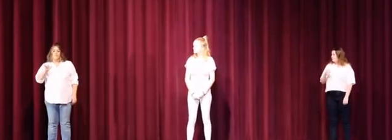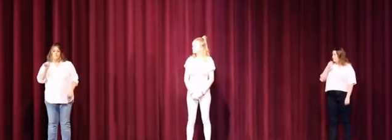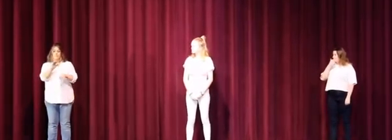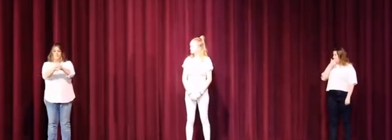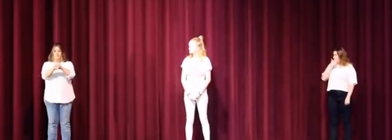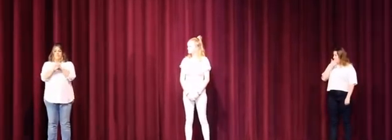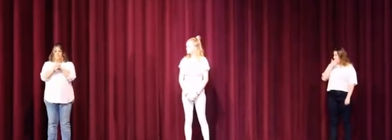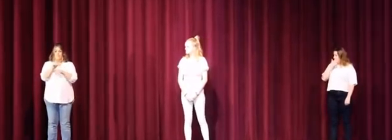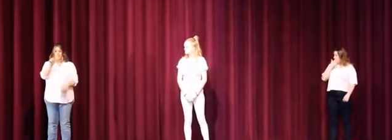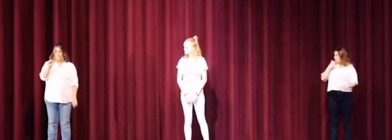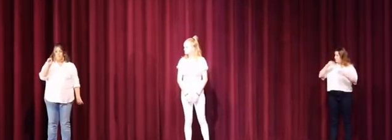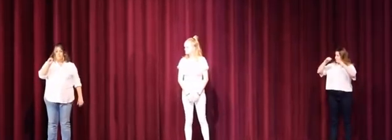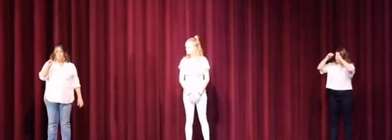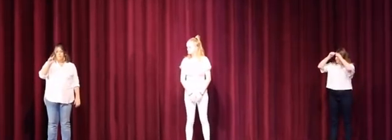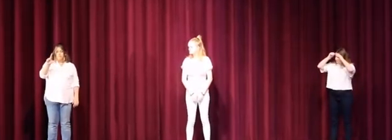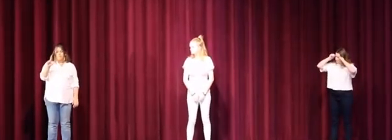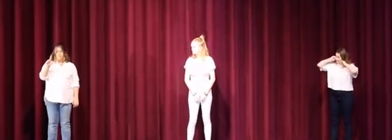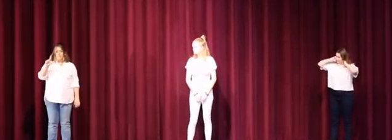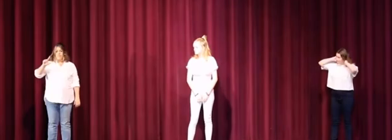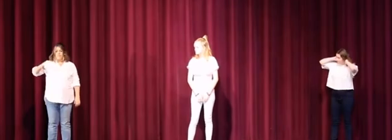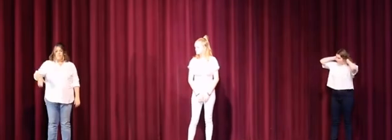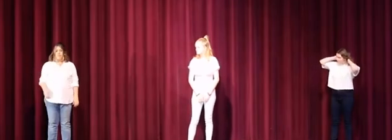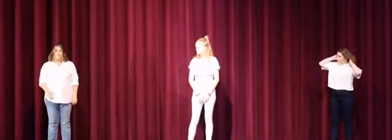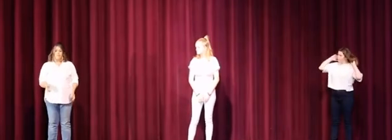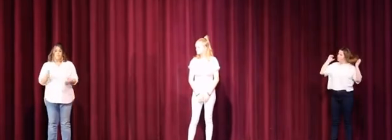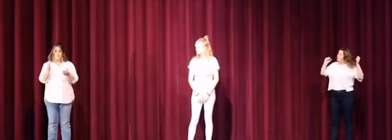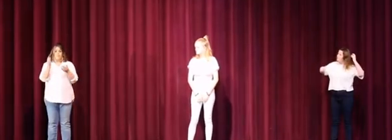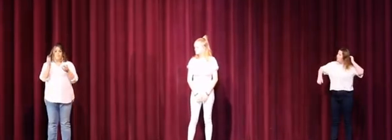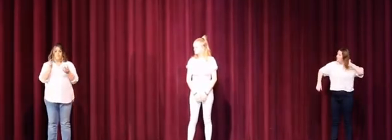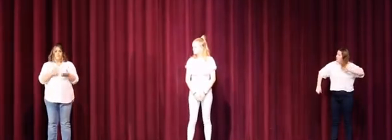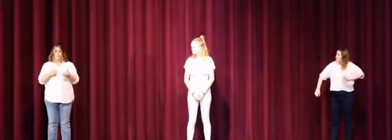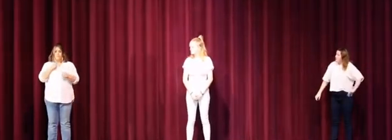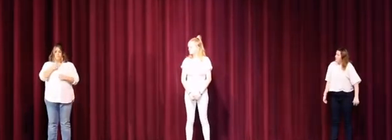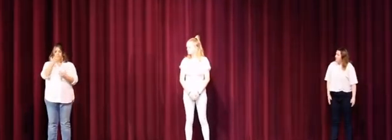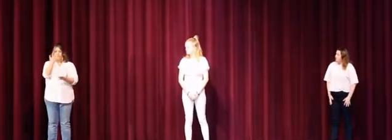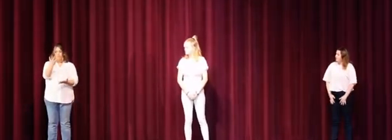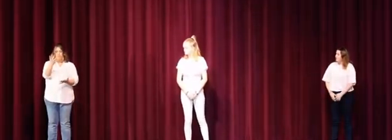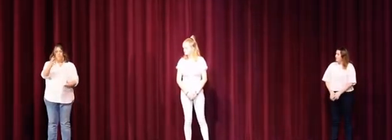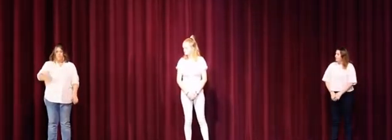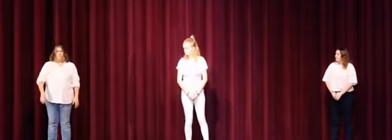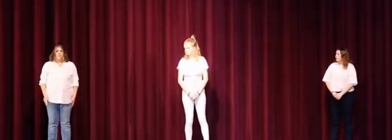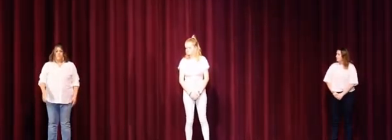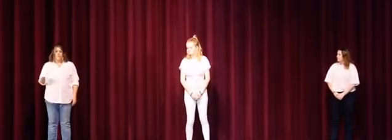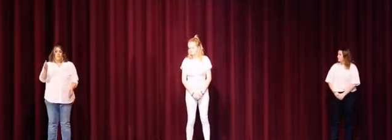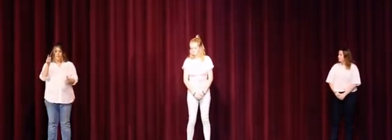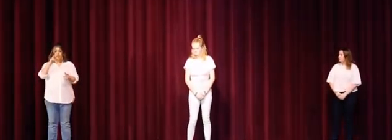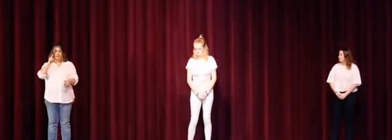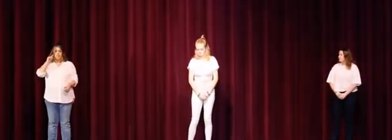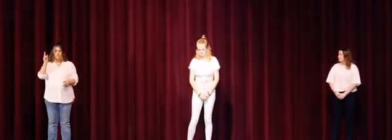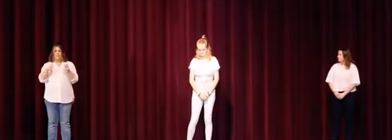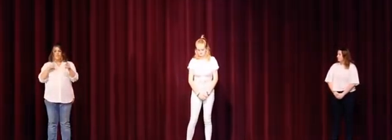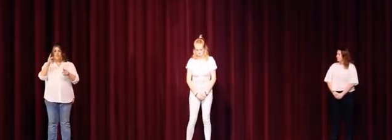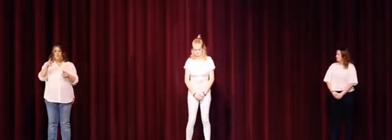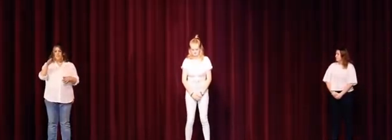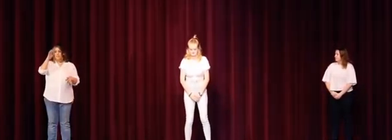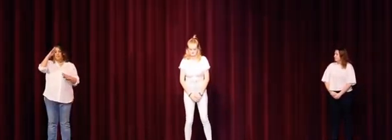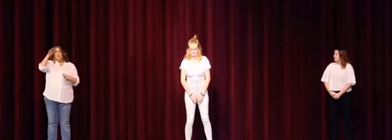Just like English, ASL has poems too. Deaf people also like to be